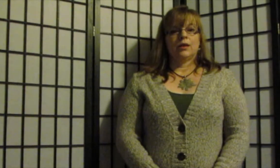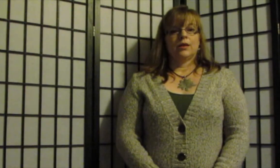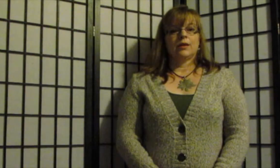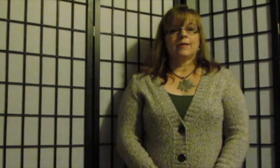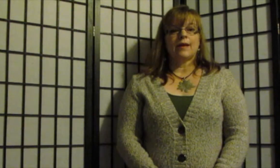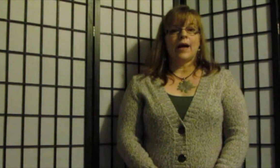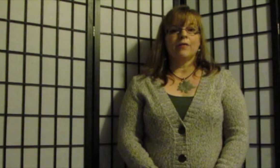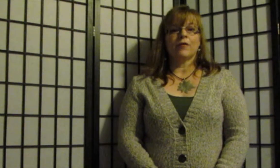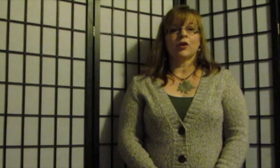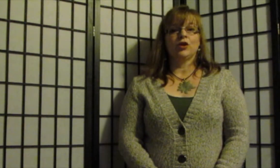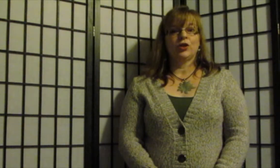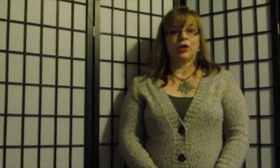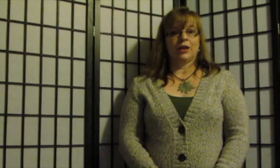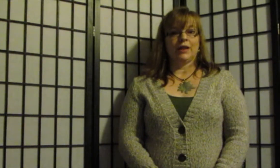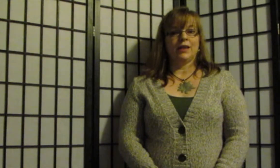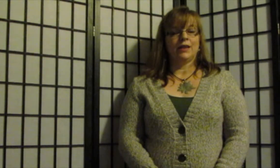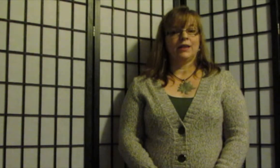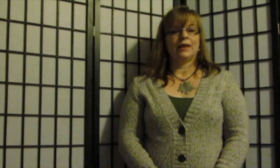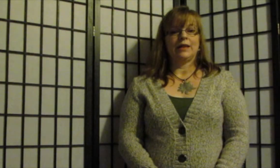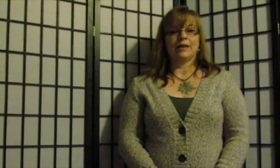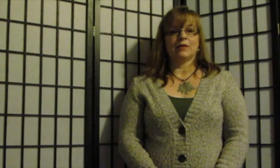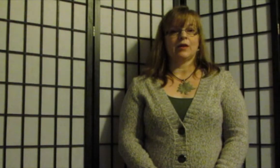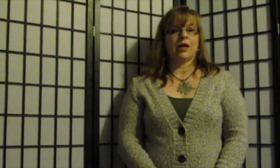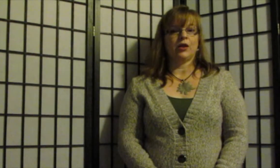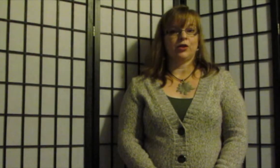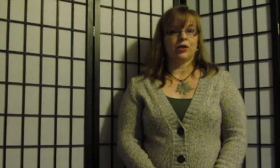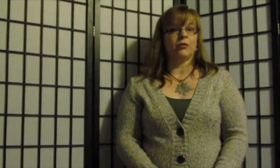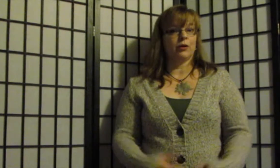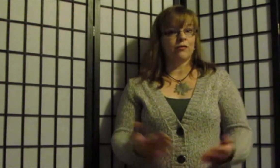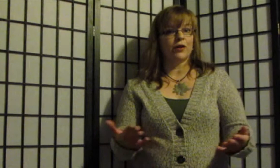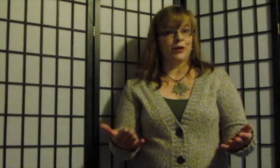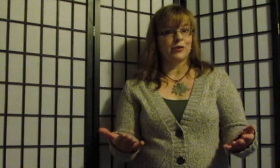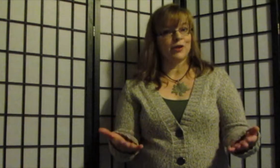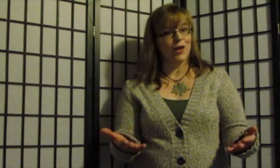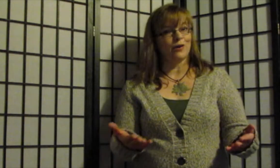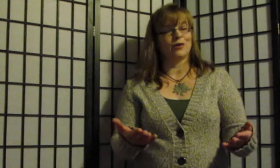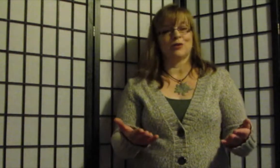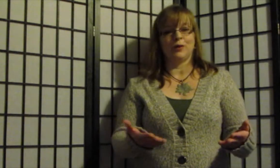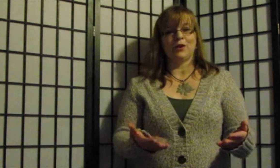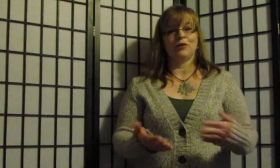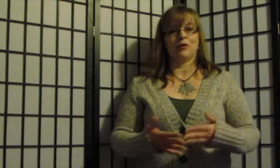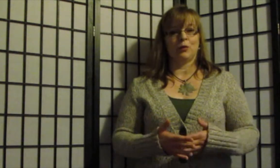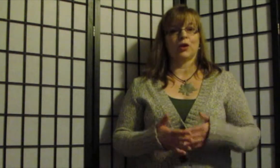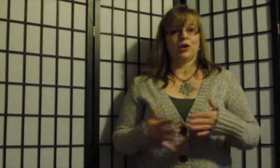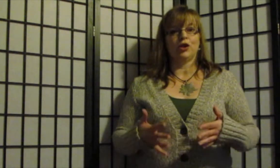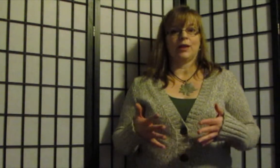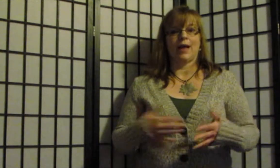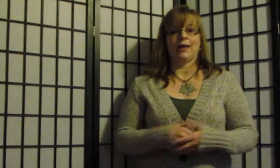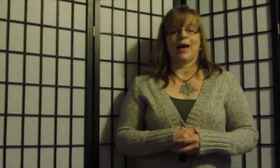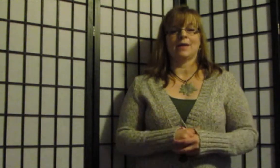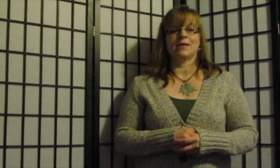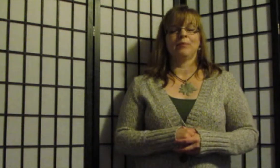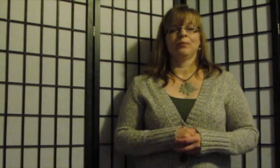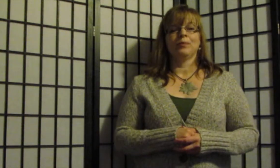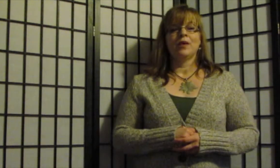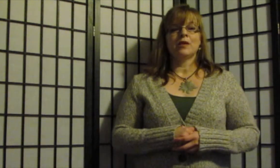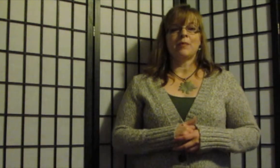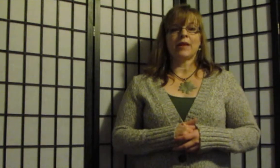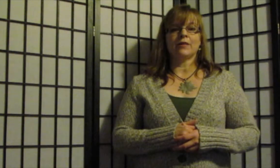The sign for good is a good one for you to know because we use the word good a lot. To make the sign